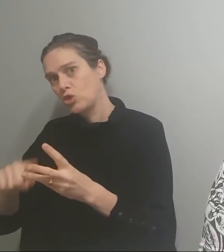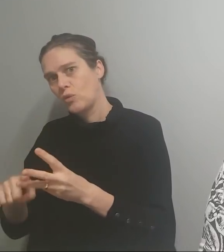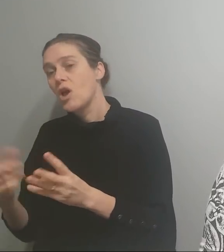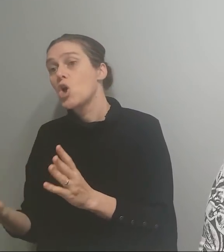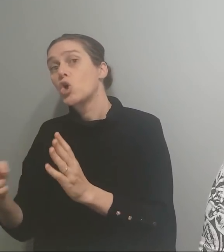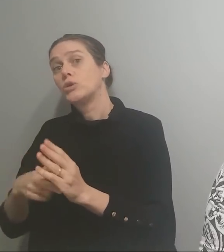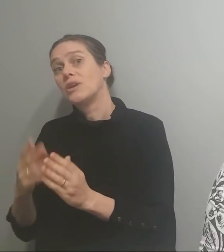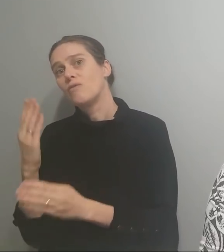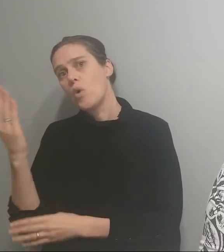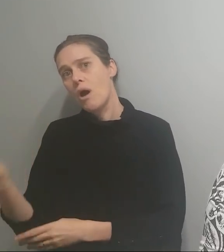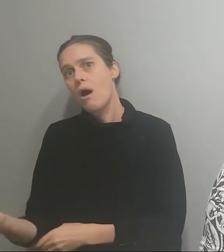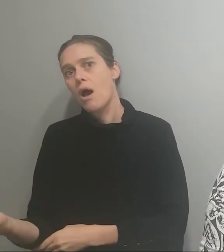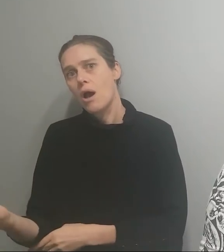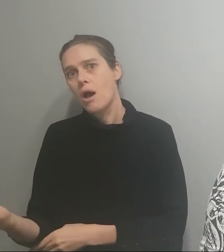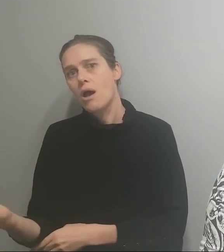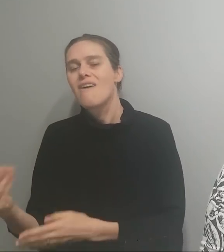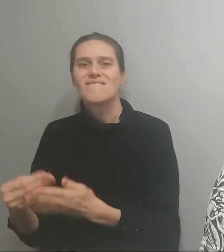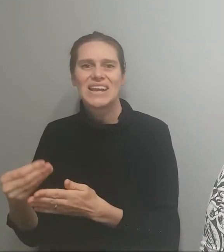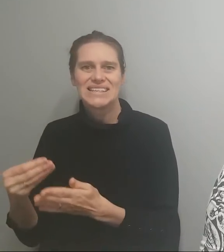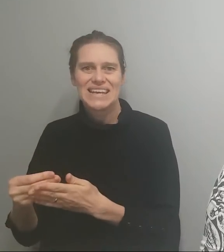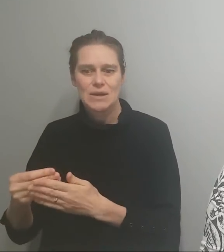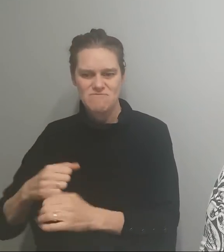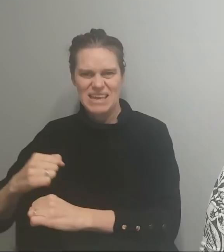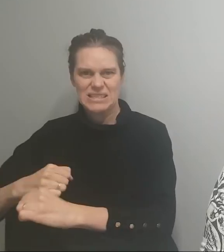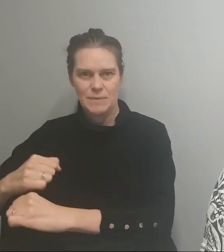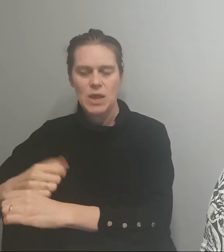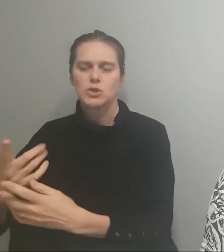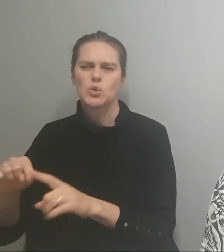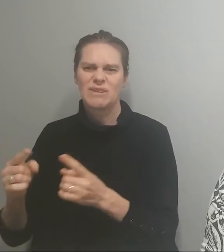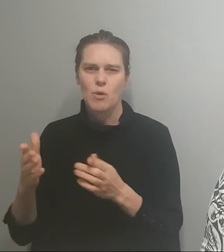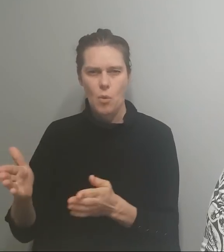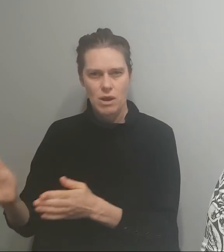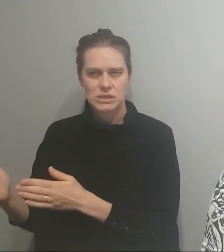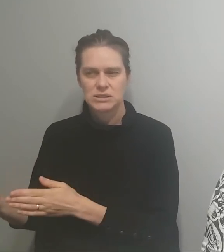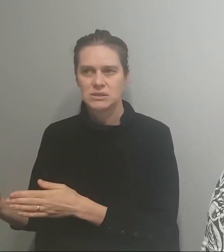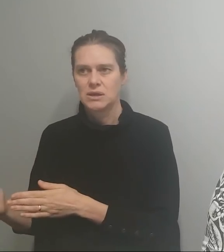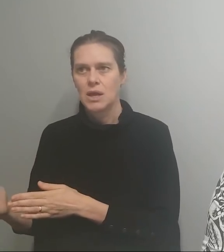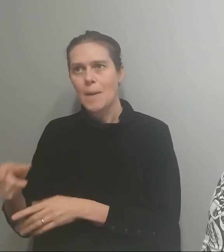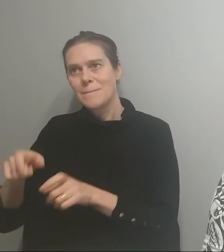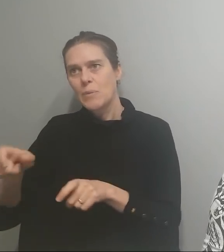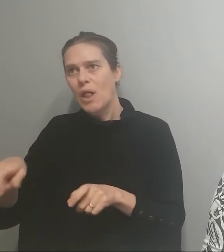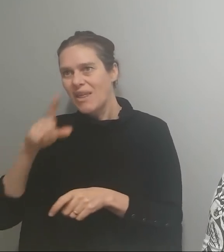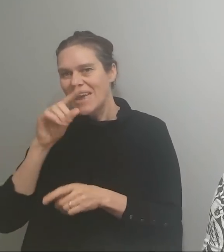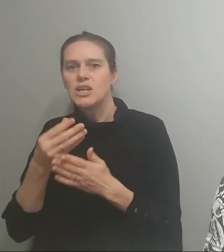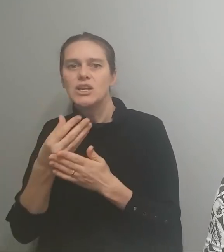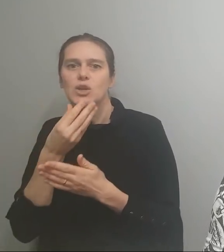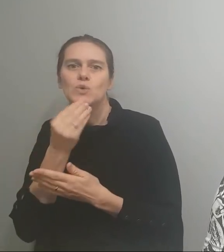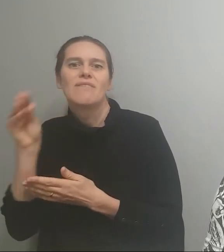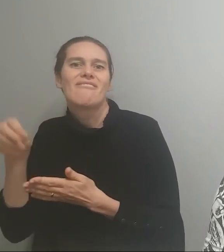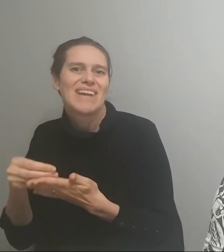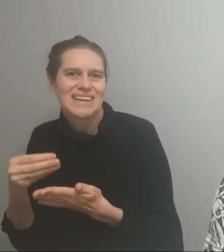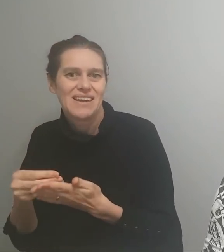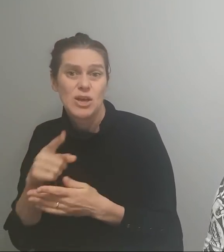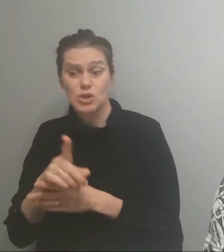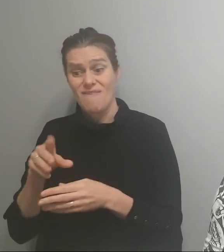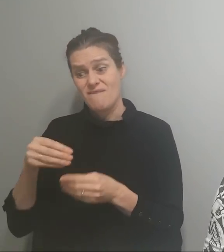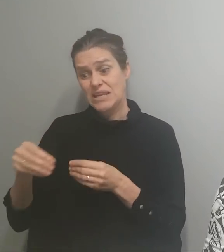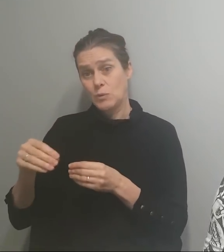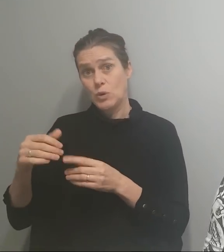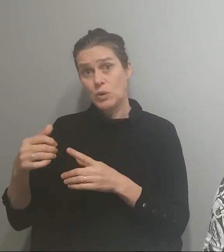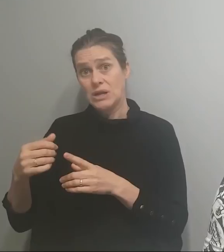contracts for the funding mechanisms, so ways that people can use their funding. And the flexible disability